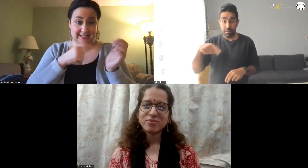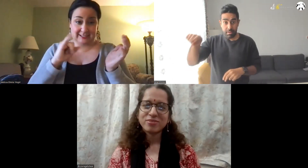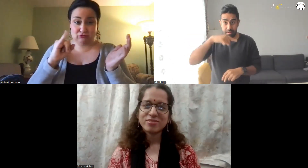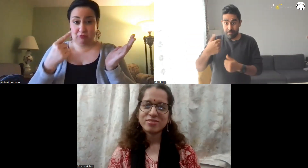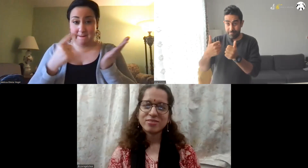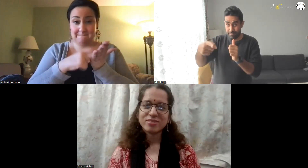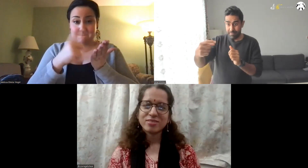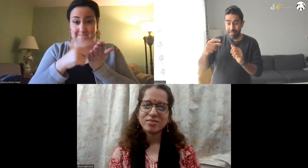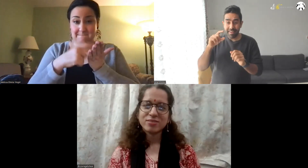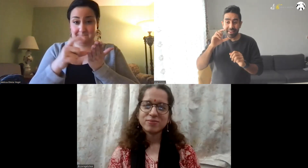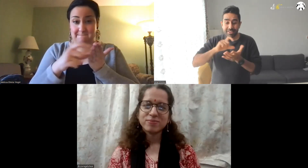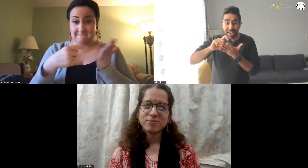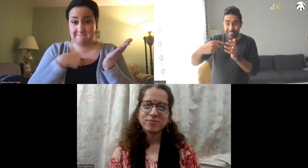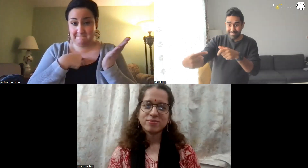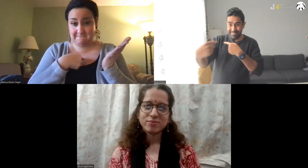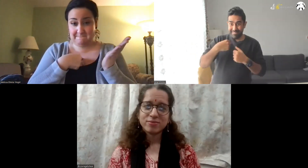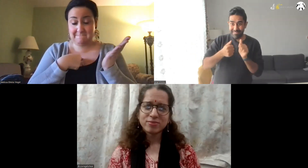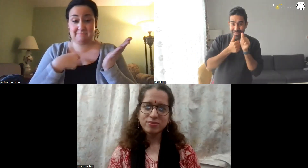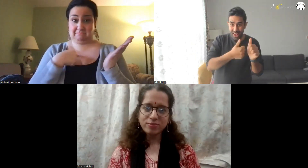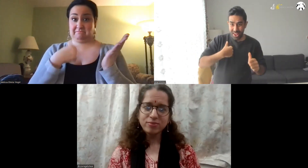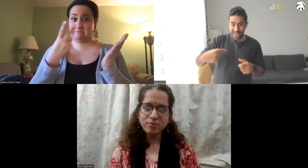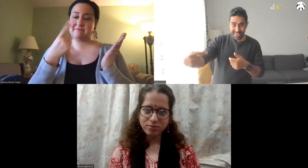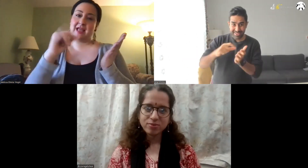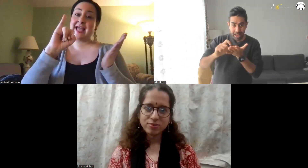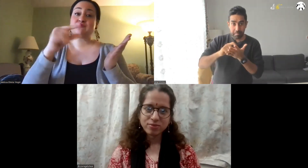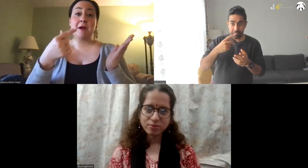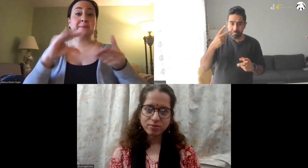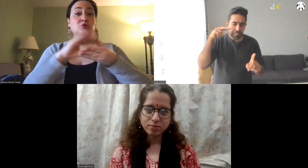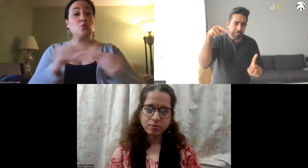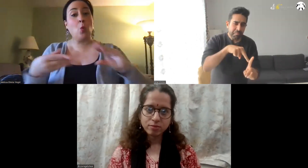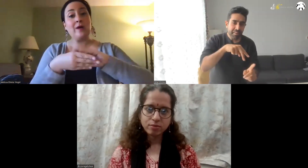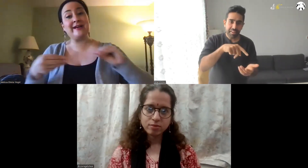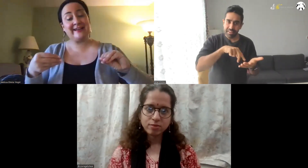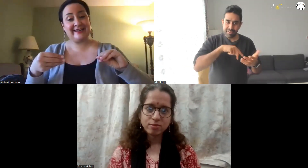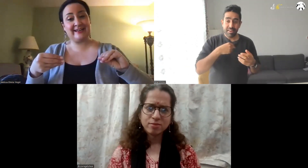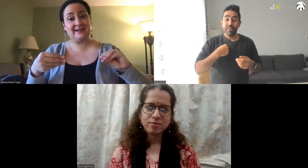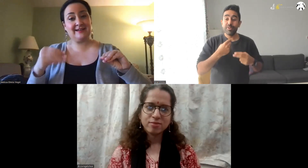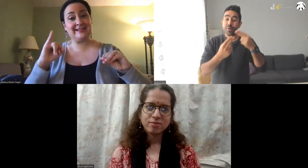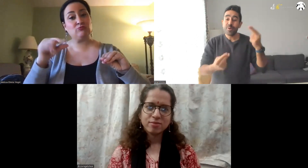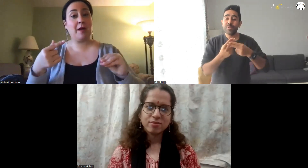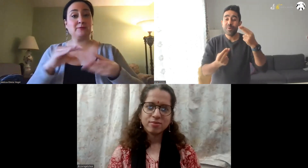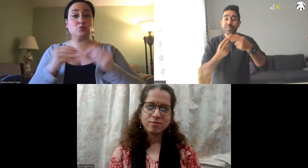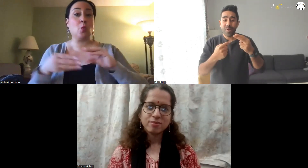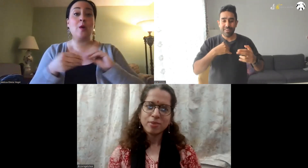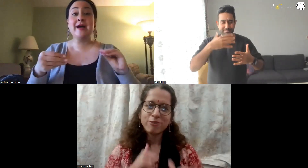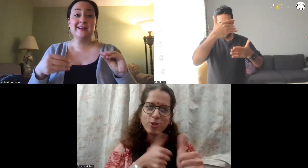lips, making them look puffy or something like that, that is not exactly cool, isn't it? So if you follow